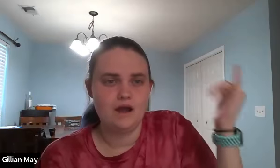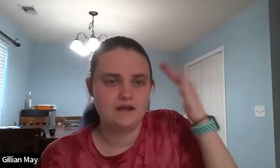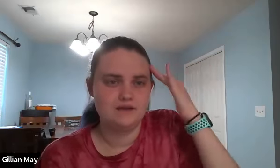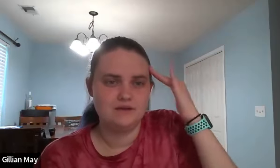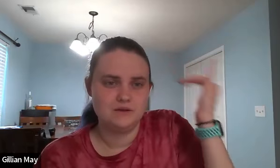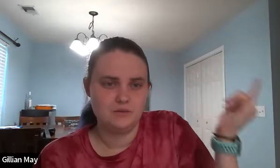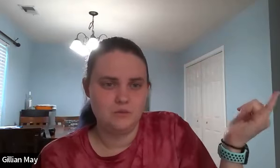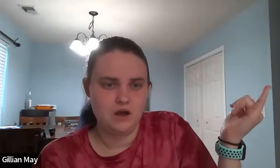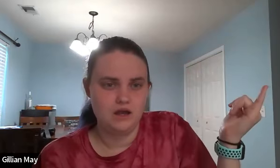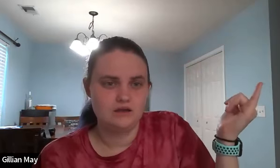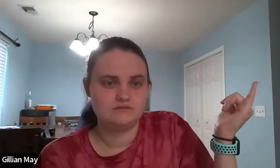Why.